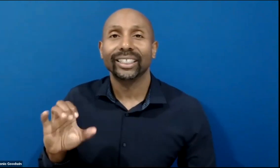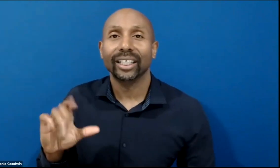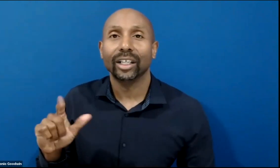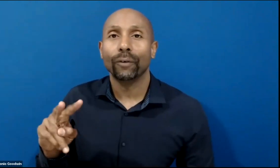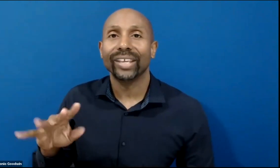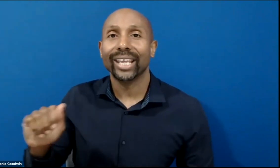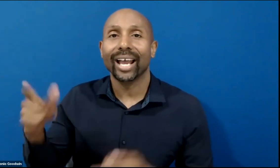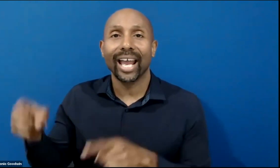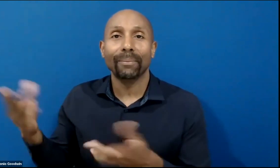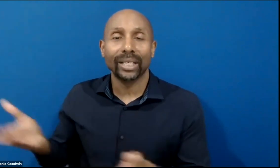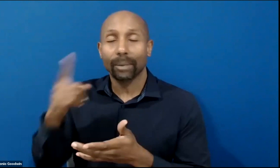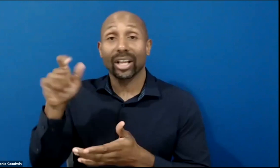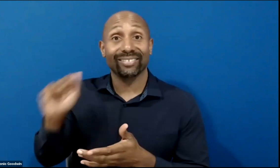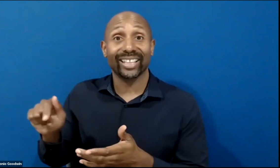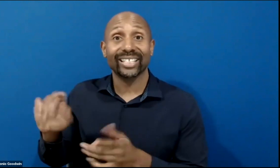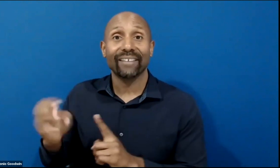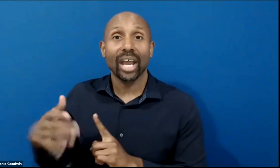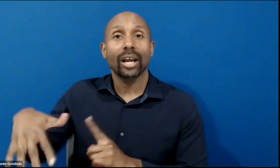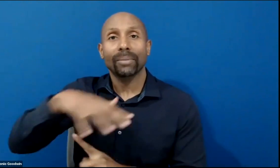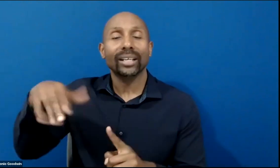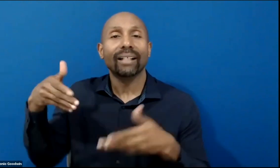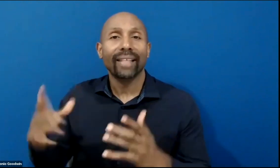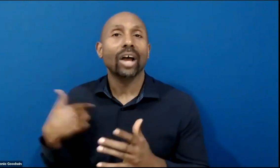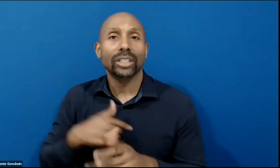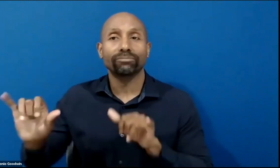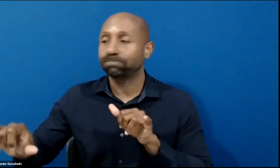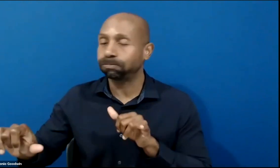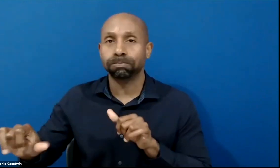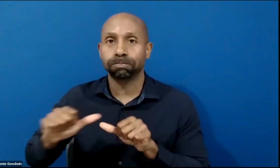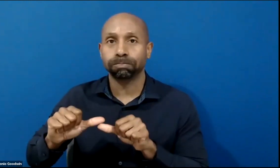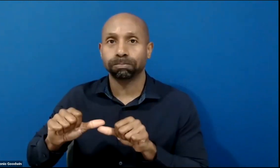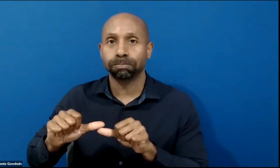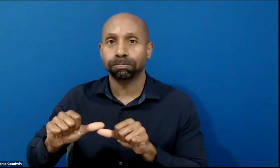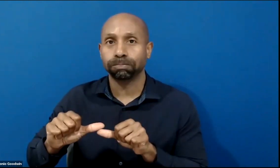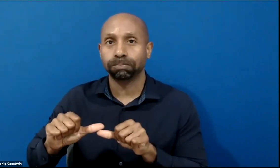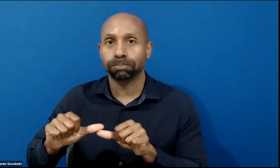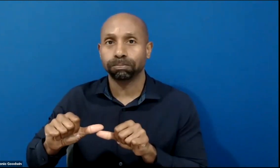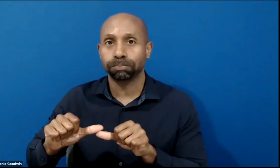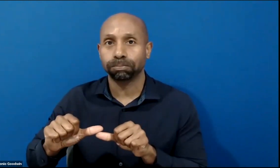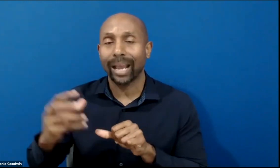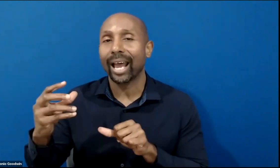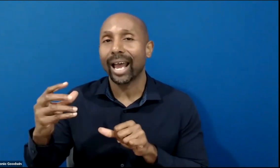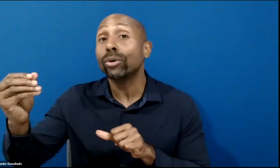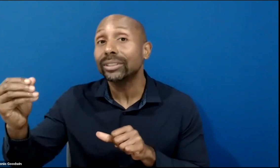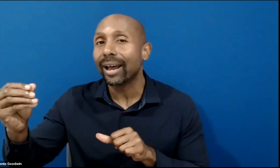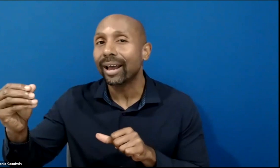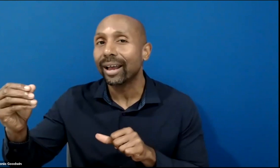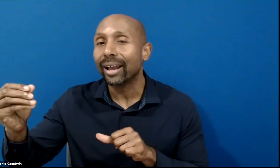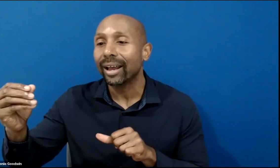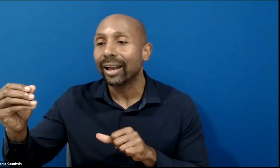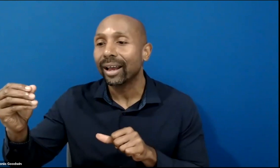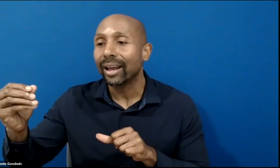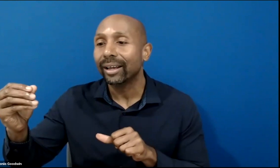that allows us to be permanently outside throughout the